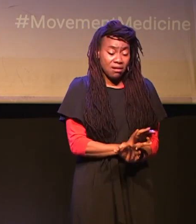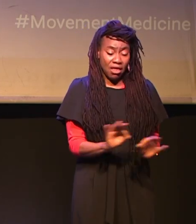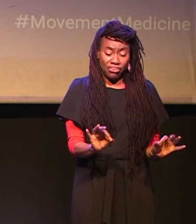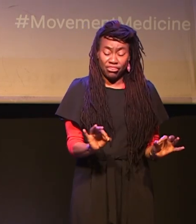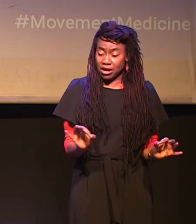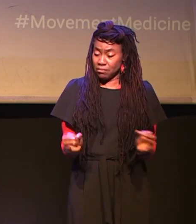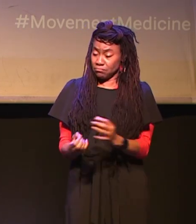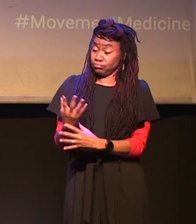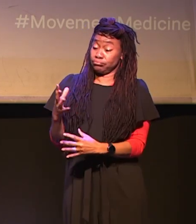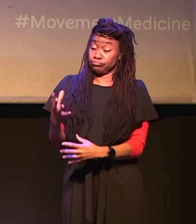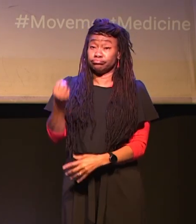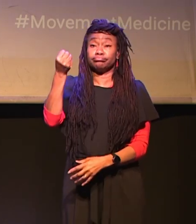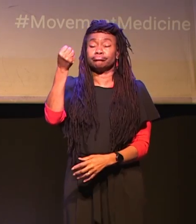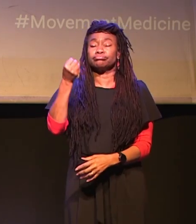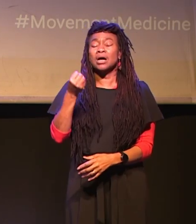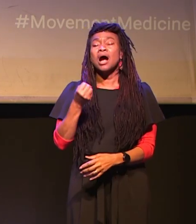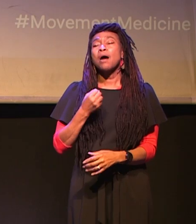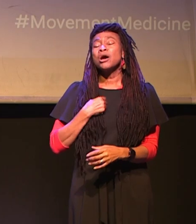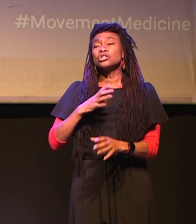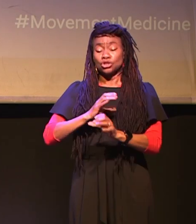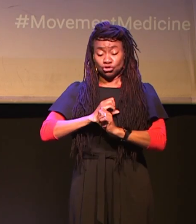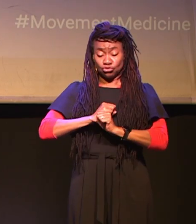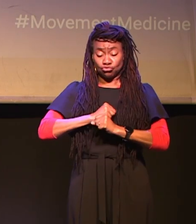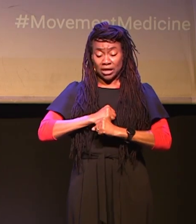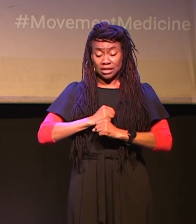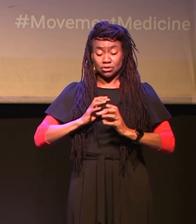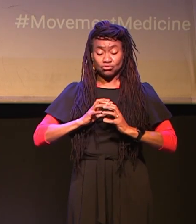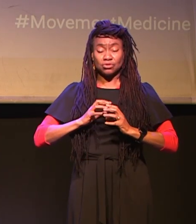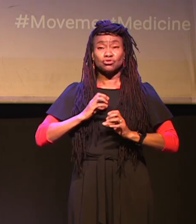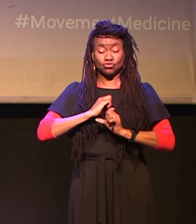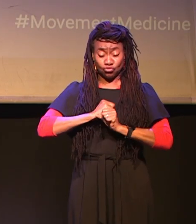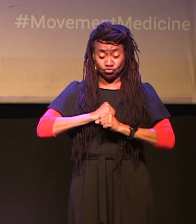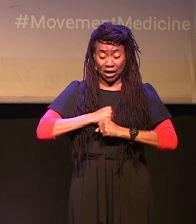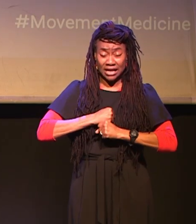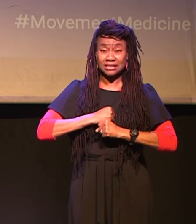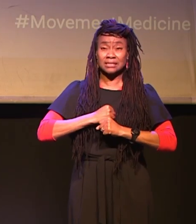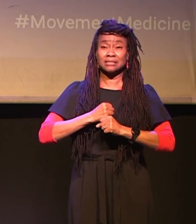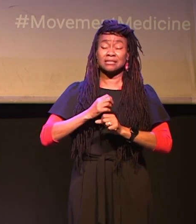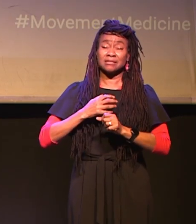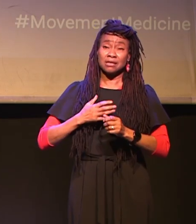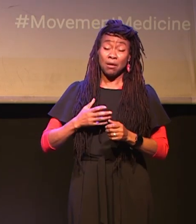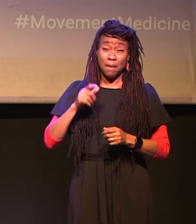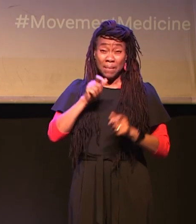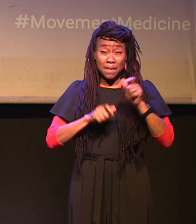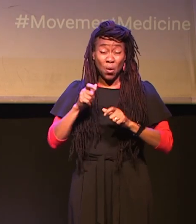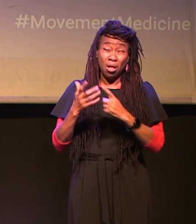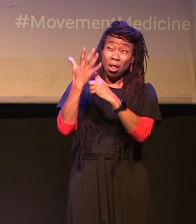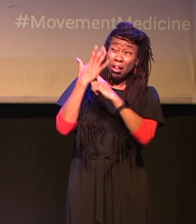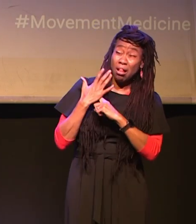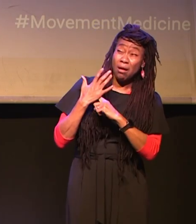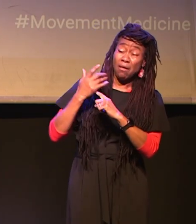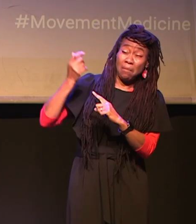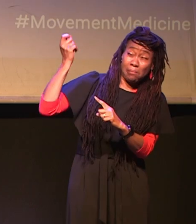okay. But what I want to say is on the deep stress and brutal conditions, people learn to build and